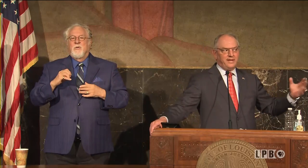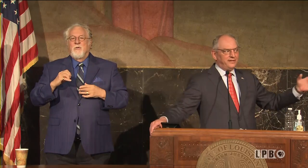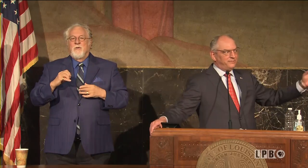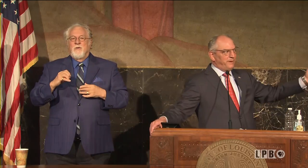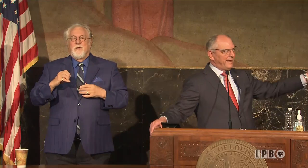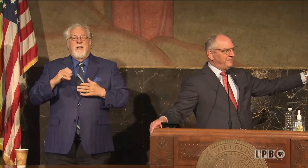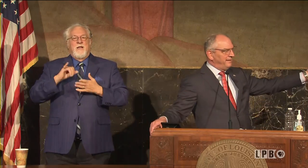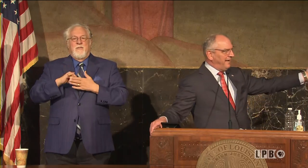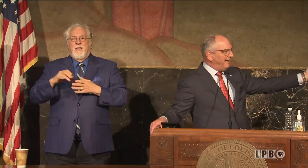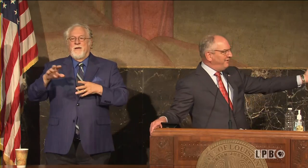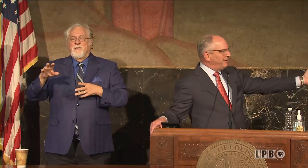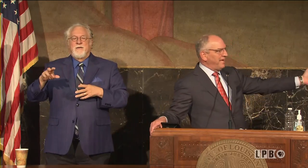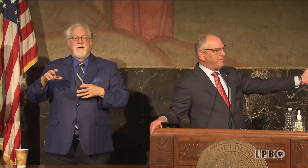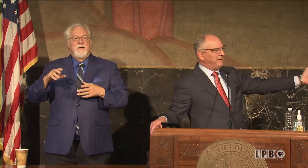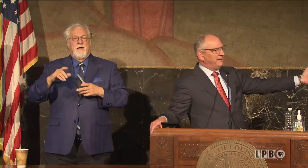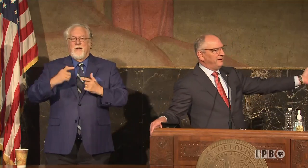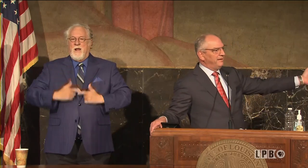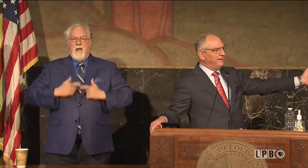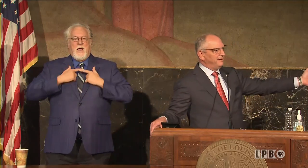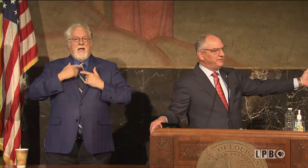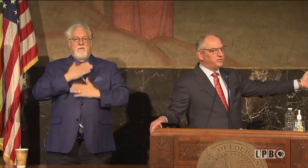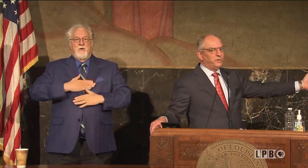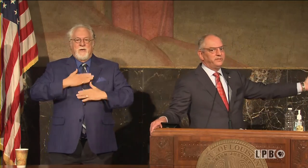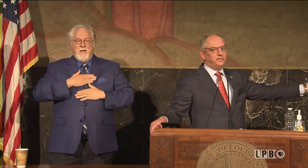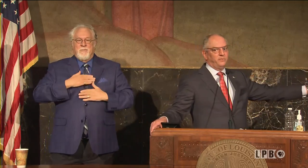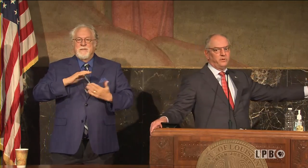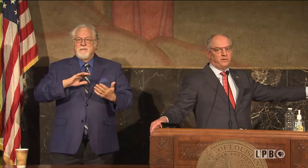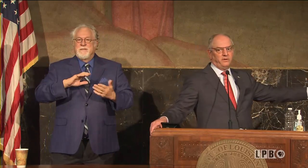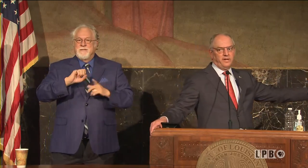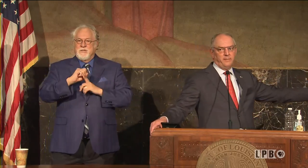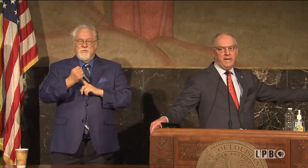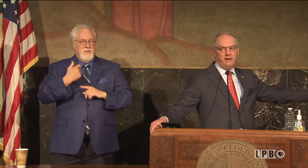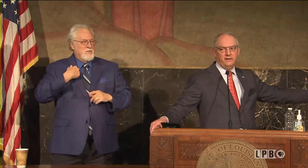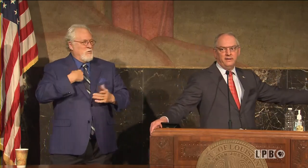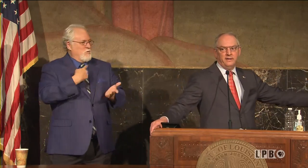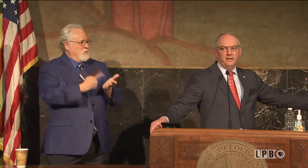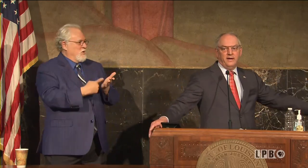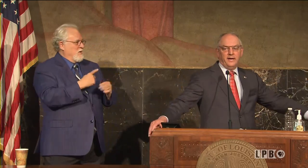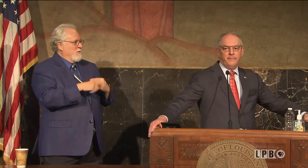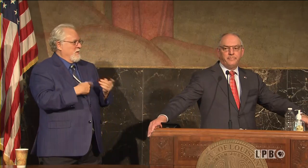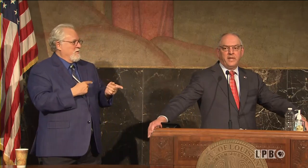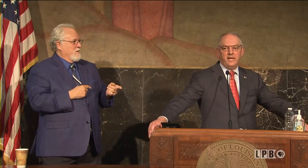that gets back to the live entertainment situation that we're talking about.